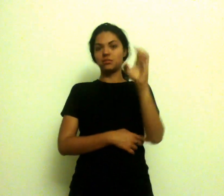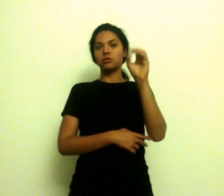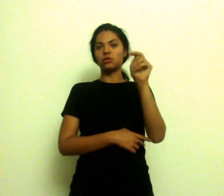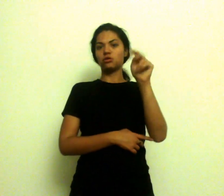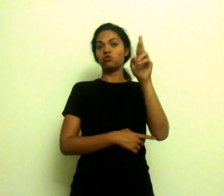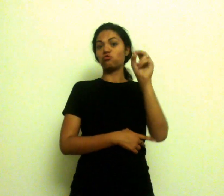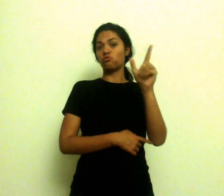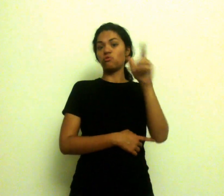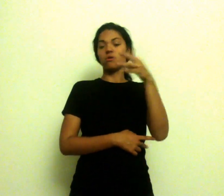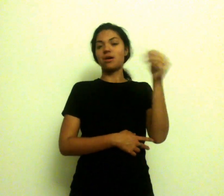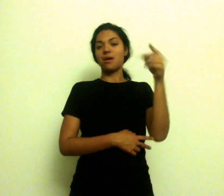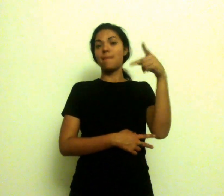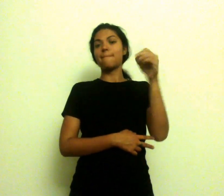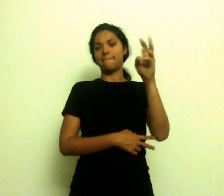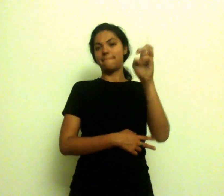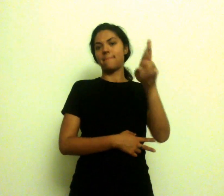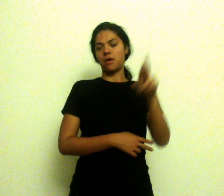1-800-448-6766. You can also order online at